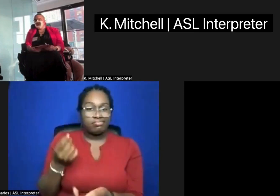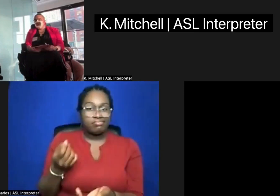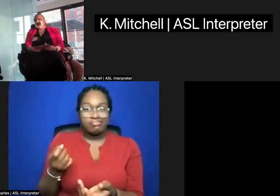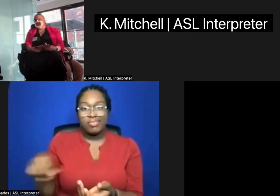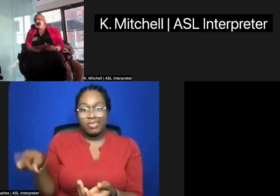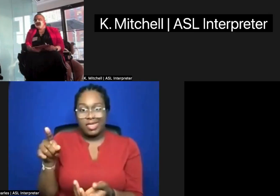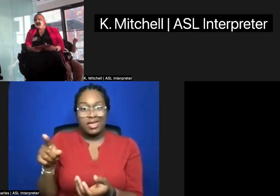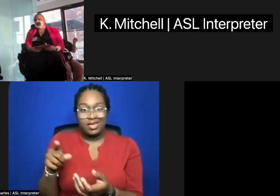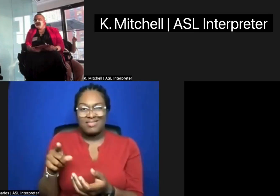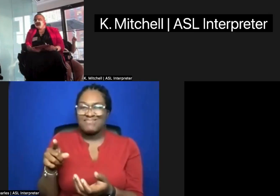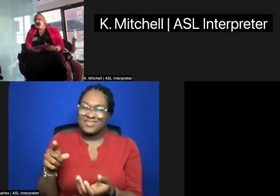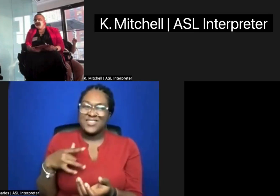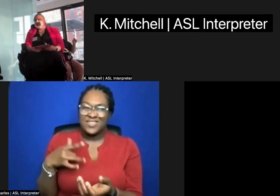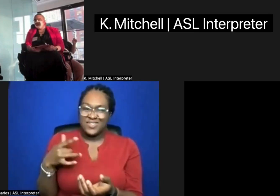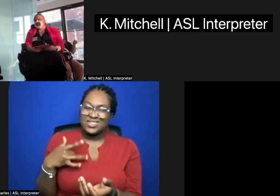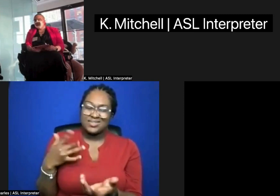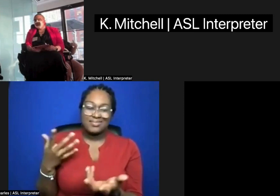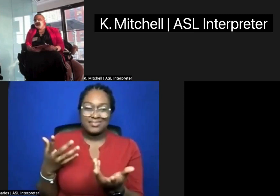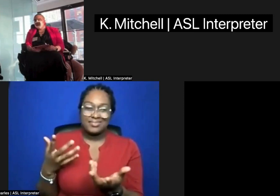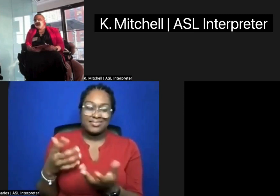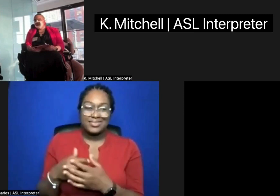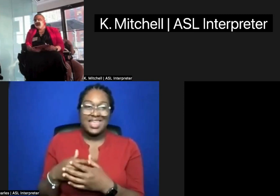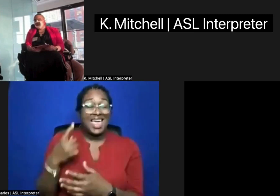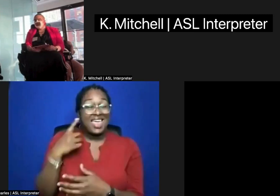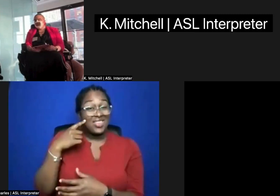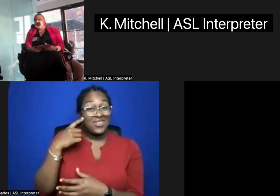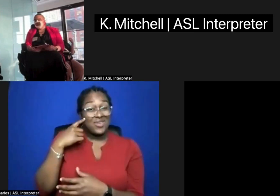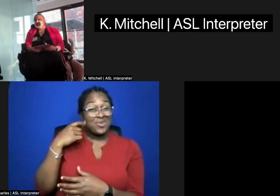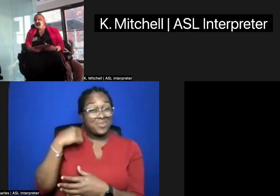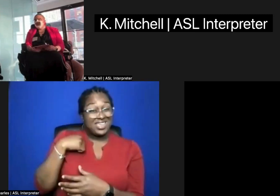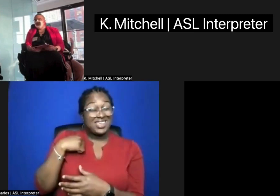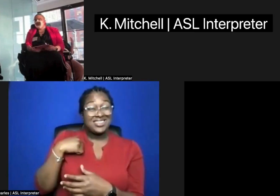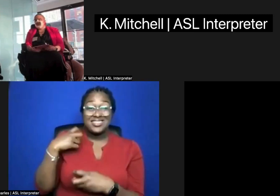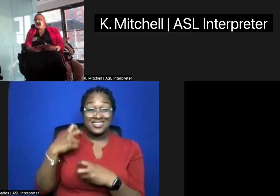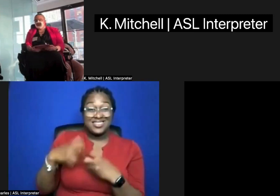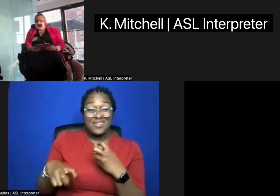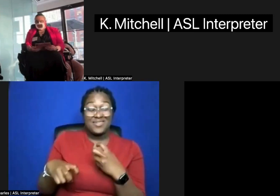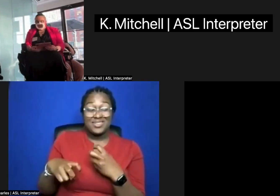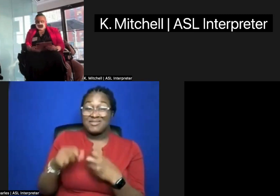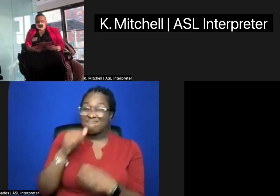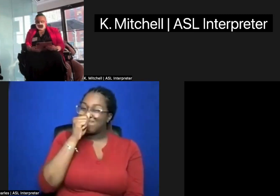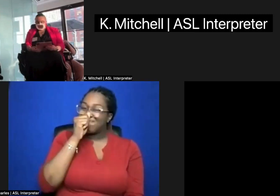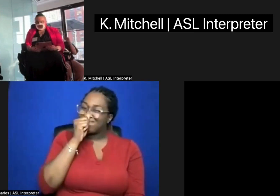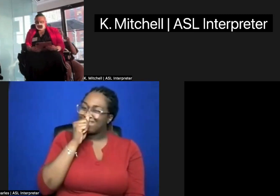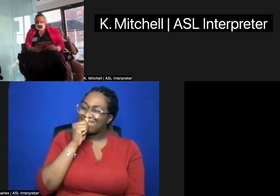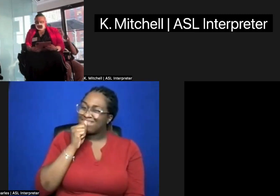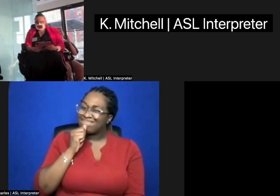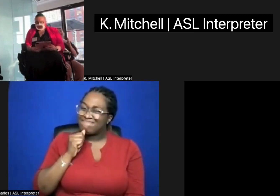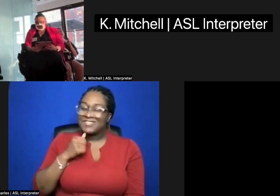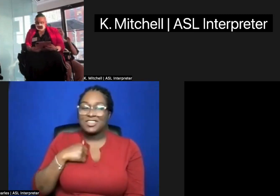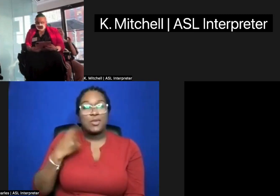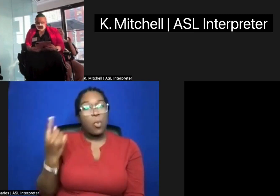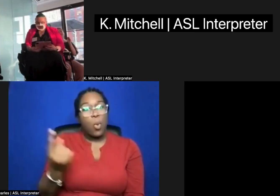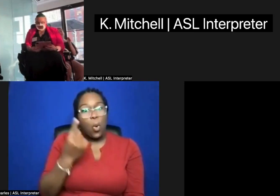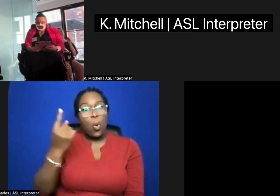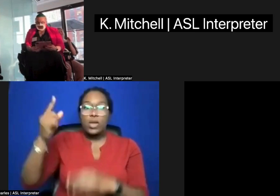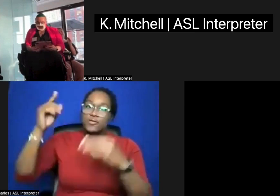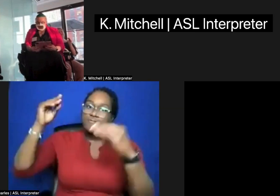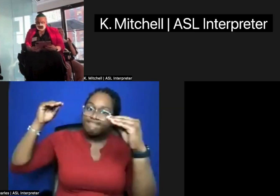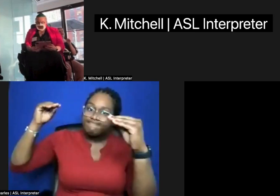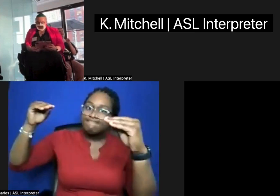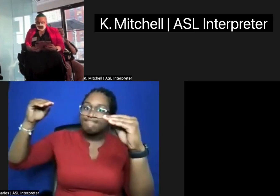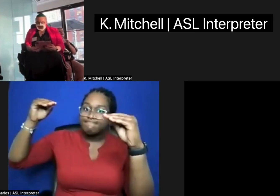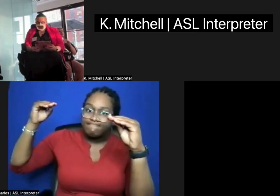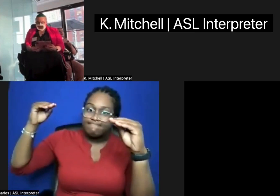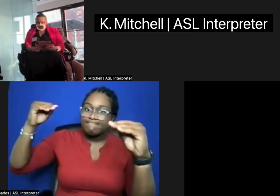can be, I think, the toughest thing to navigate, because you're having to play teacher, and then also in a way that's not